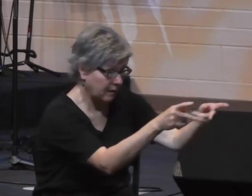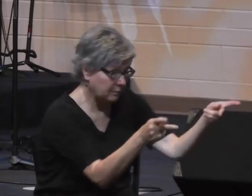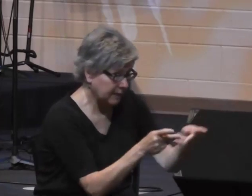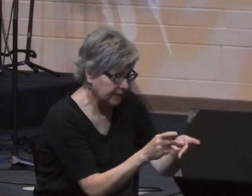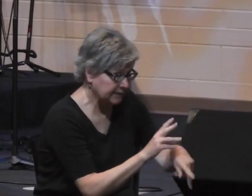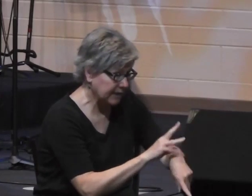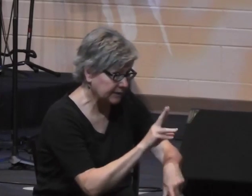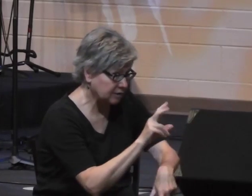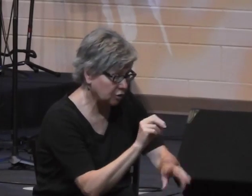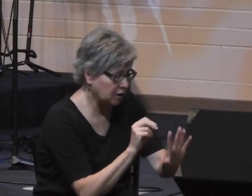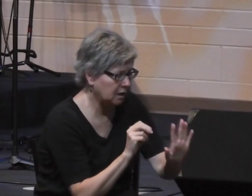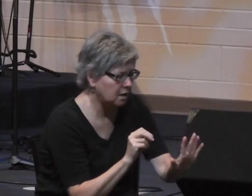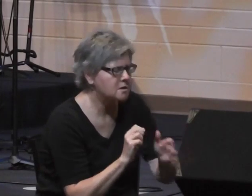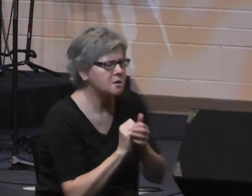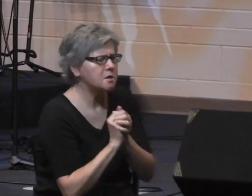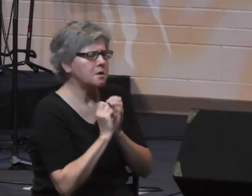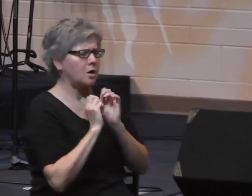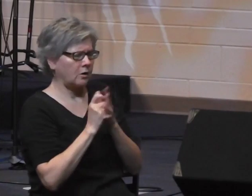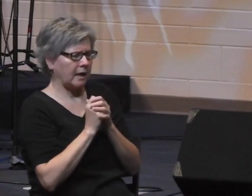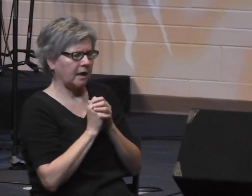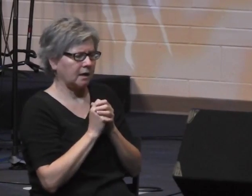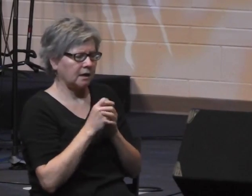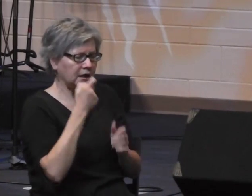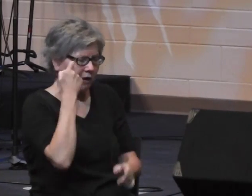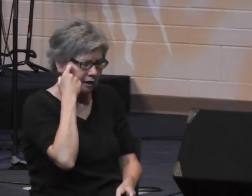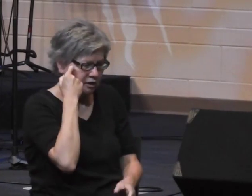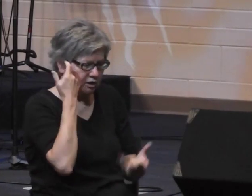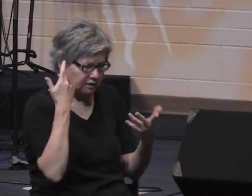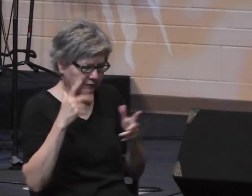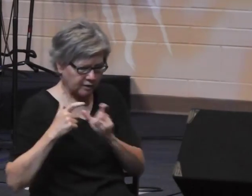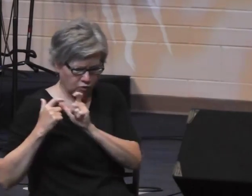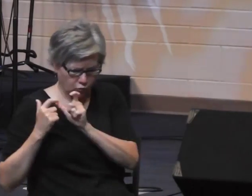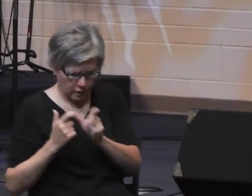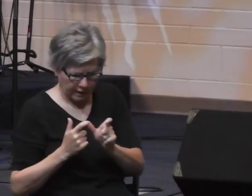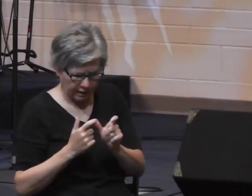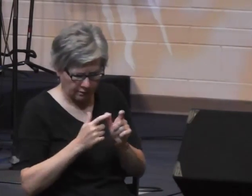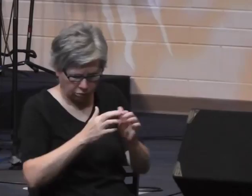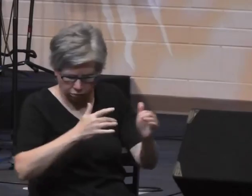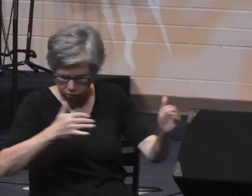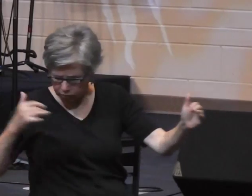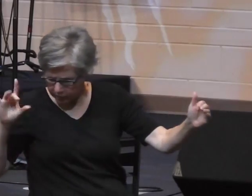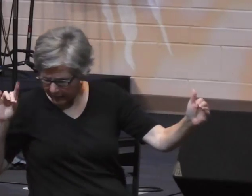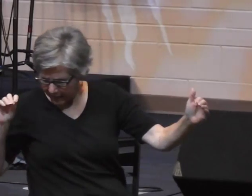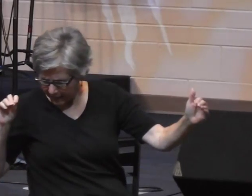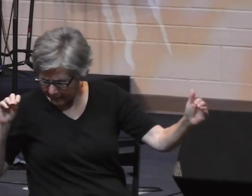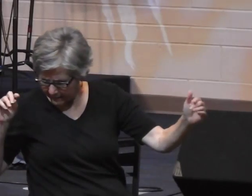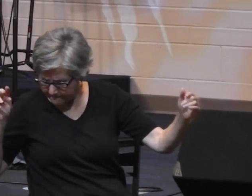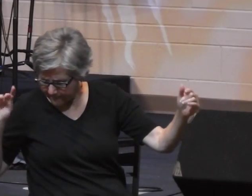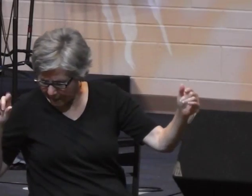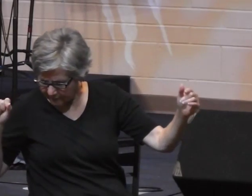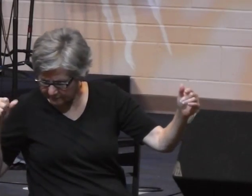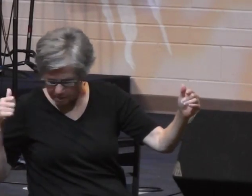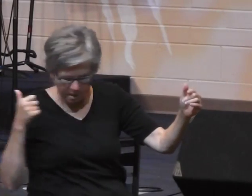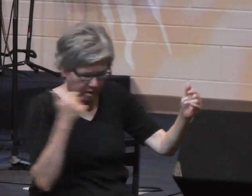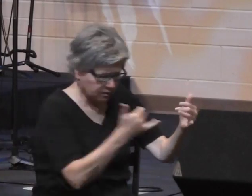Now, granted, when you've just run 80 miles, booking it is a relative term.